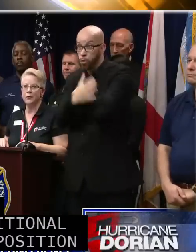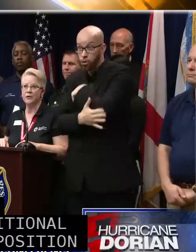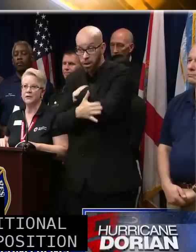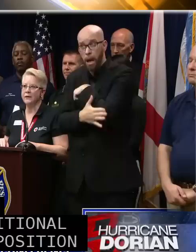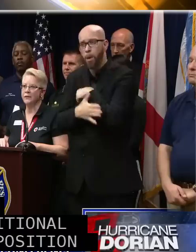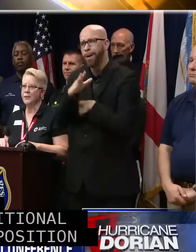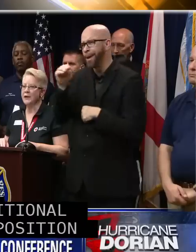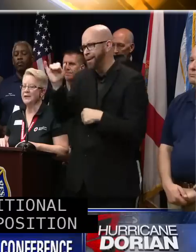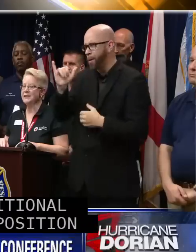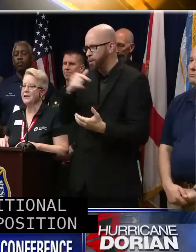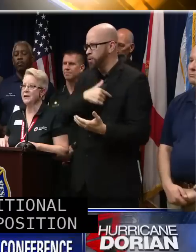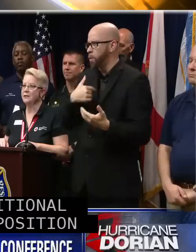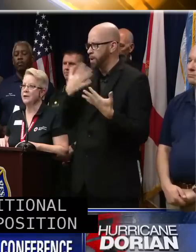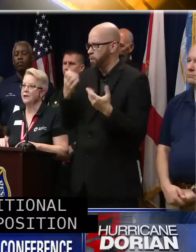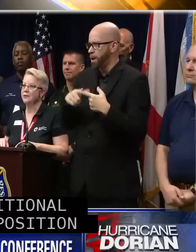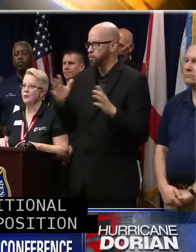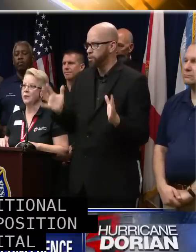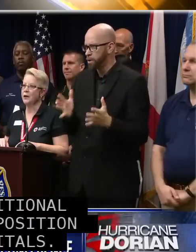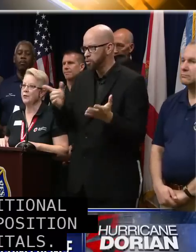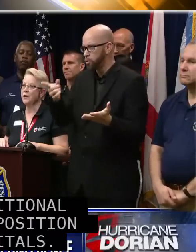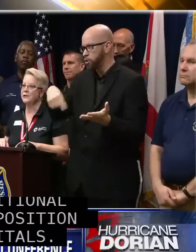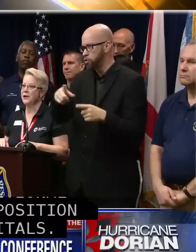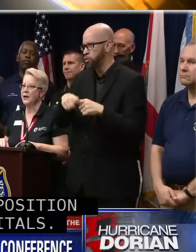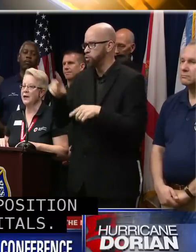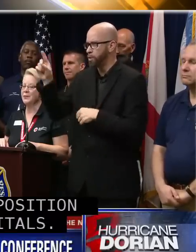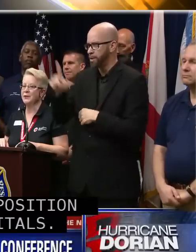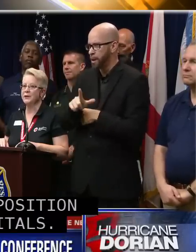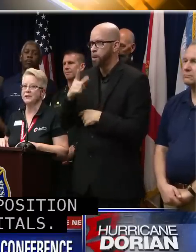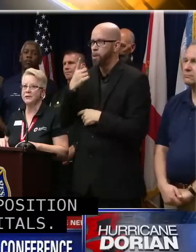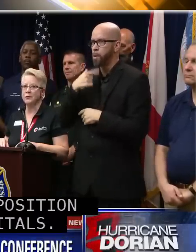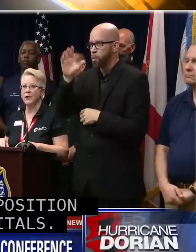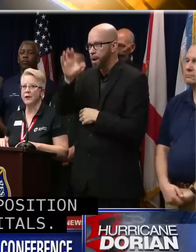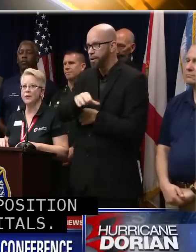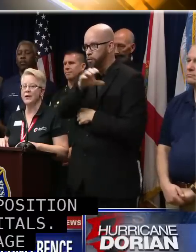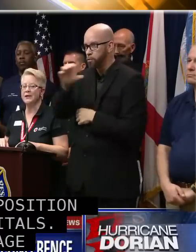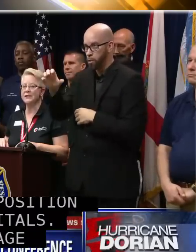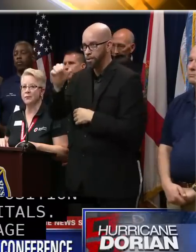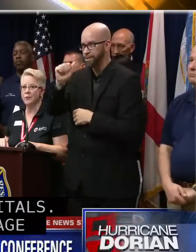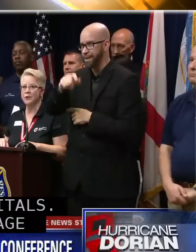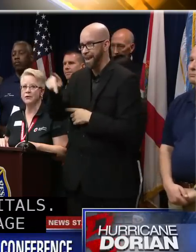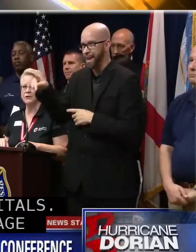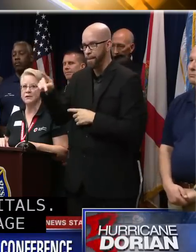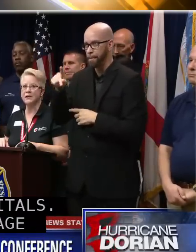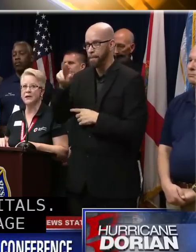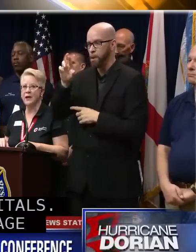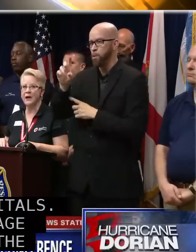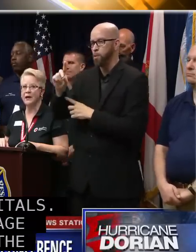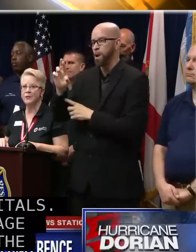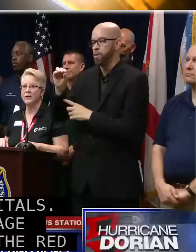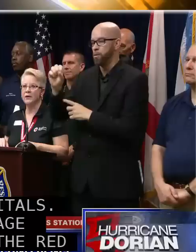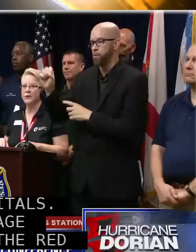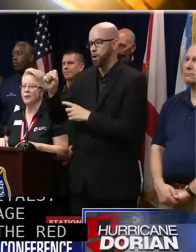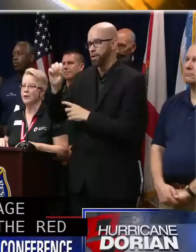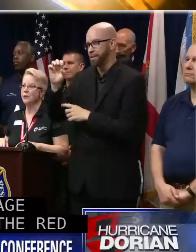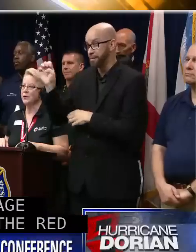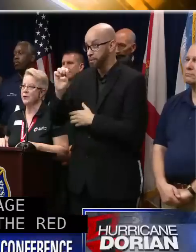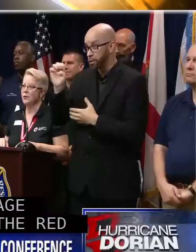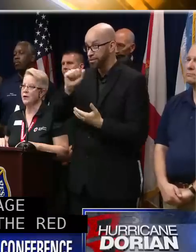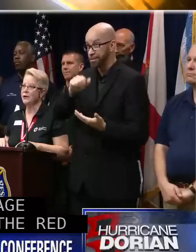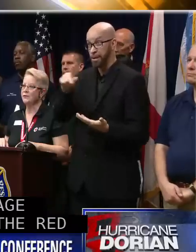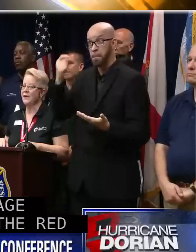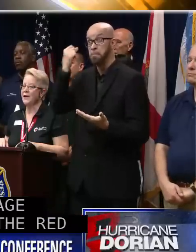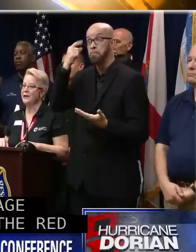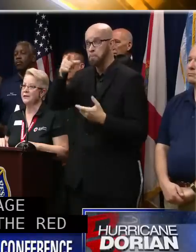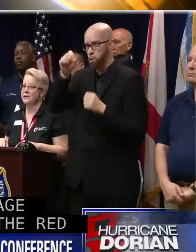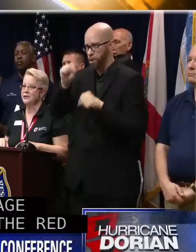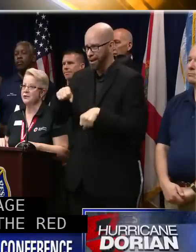want to encourage everybody to download the Red Cross app. It's the Red Cross Emergency app, where you can go